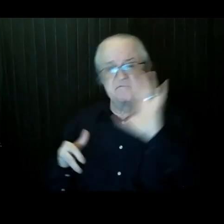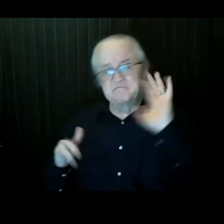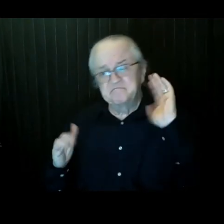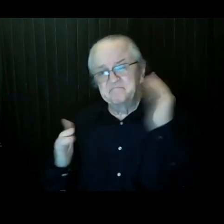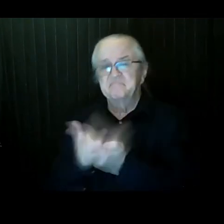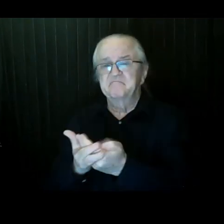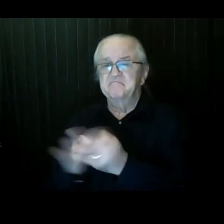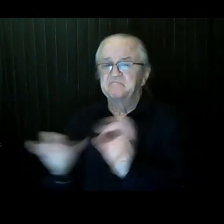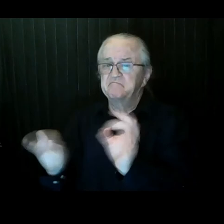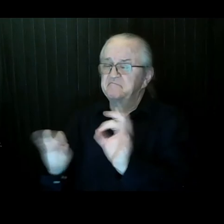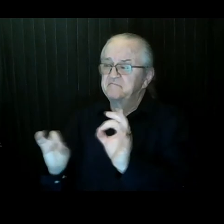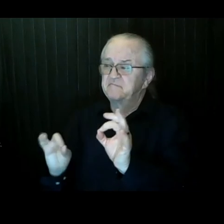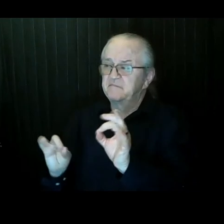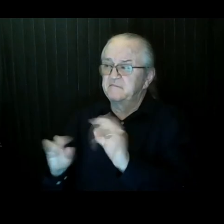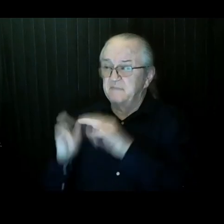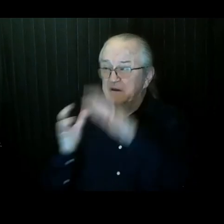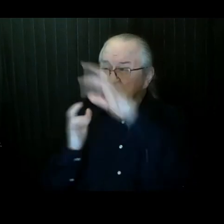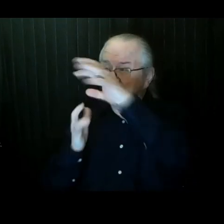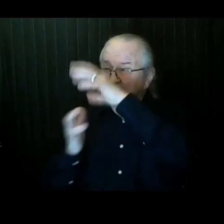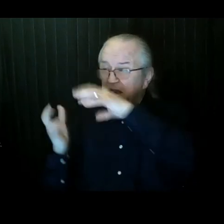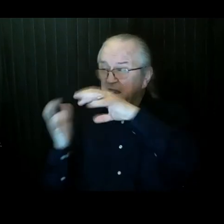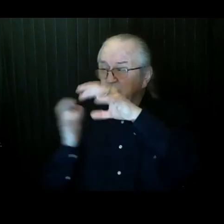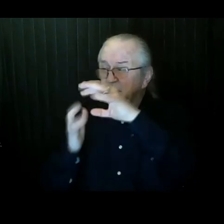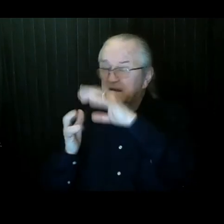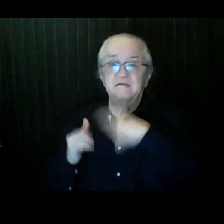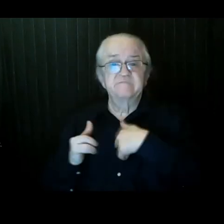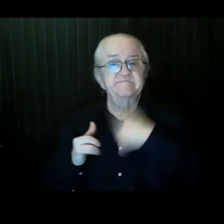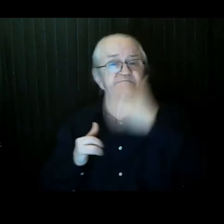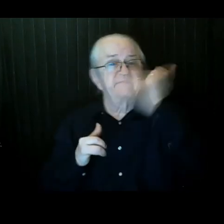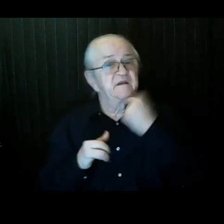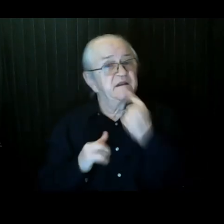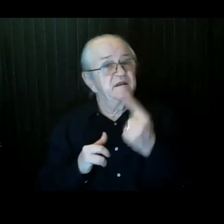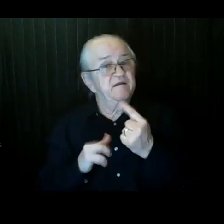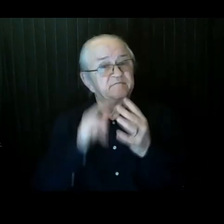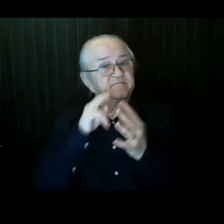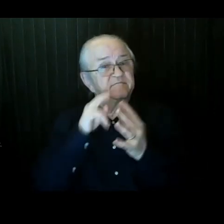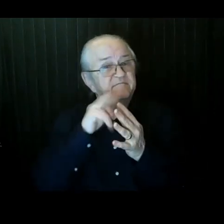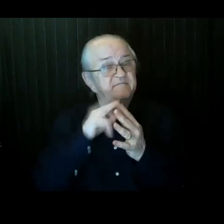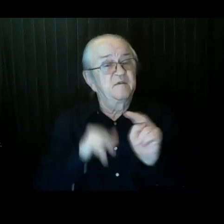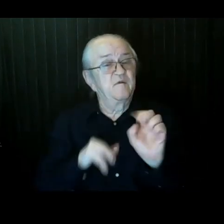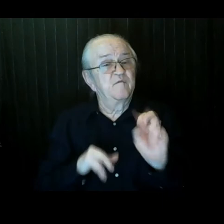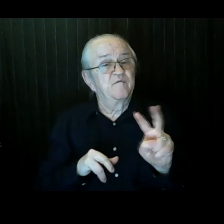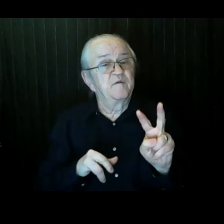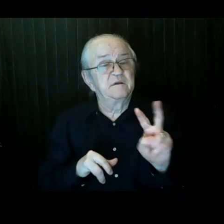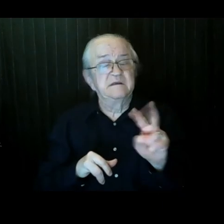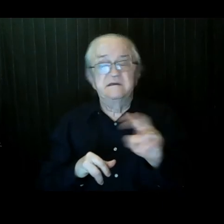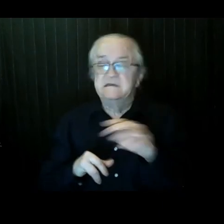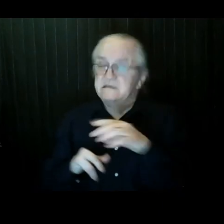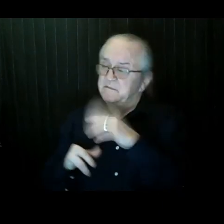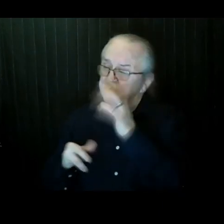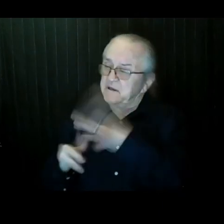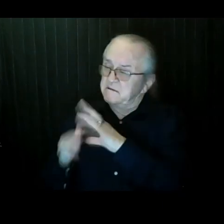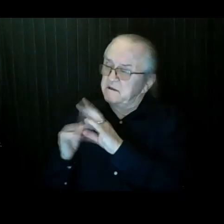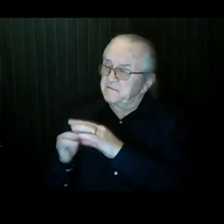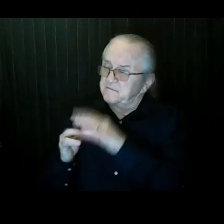said, now, it's getting kind of cloudy. I failed to mention we were in the first week of November. He said, it's getting kind of cloudy, but, you know, it's